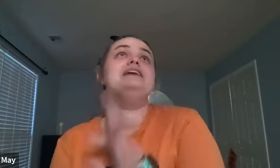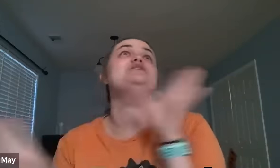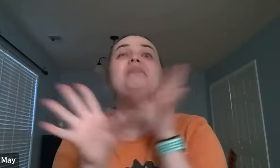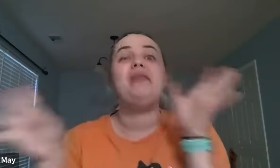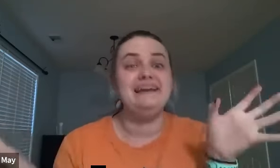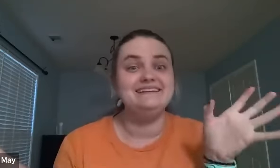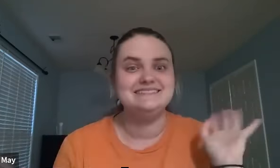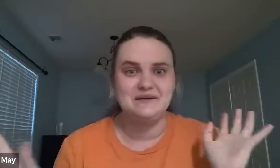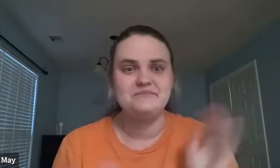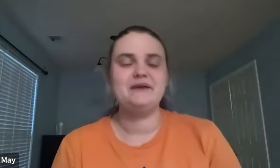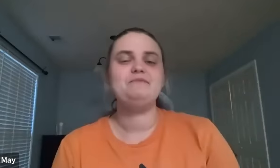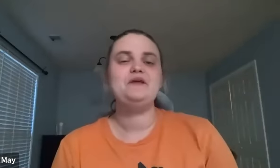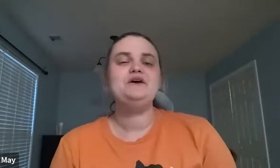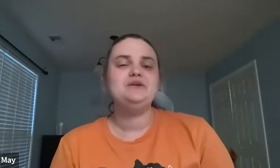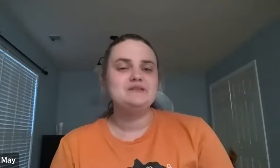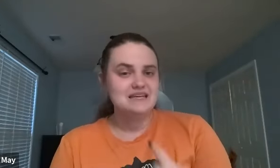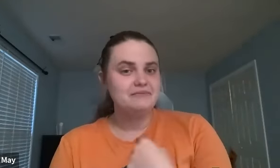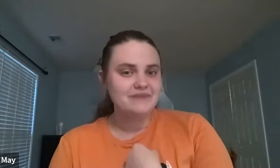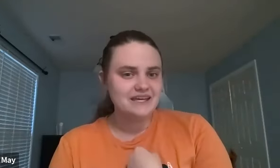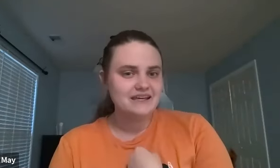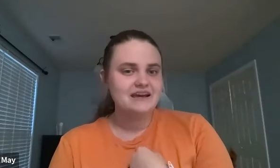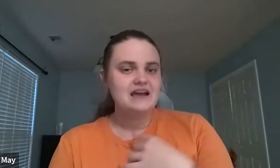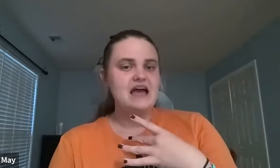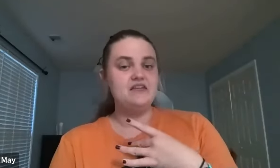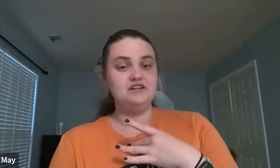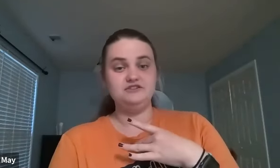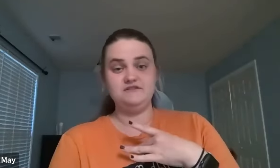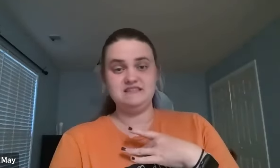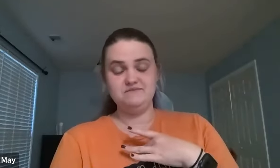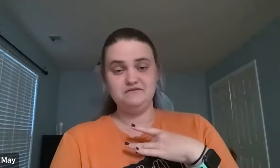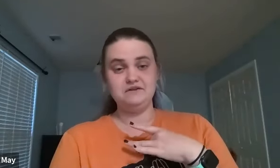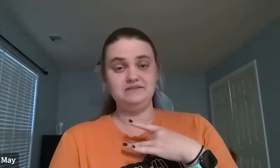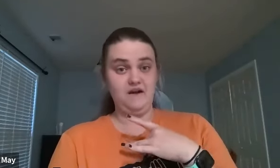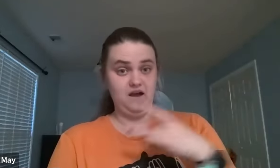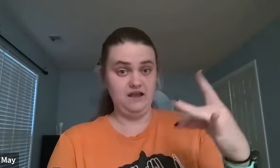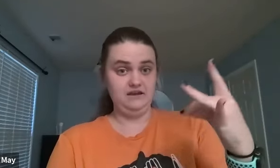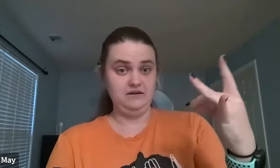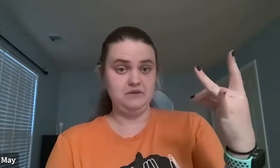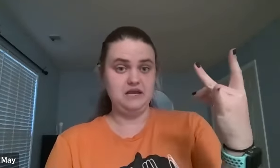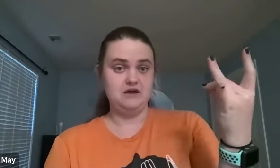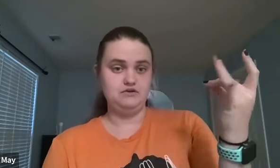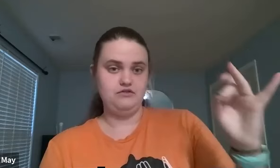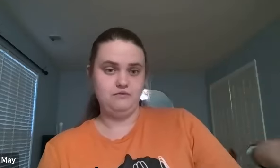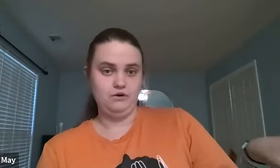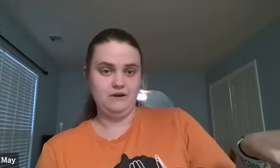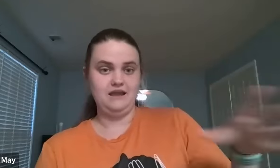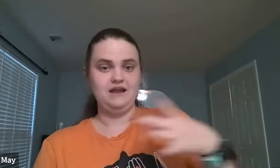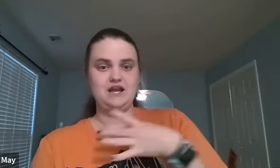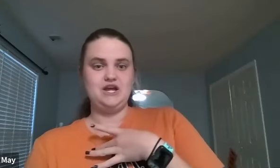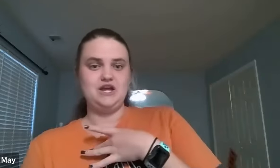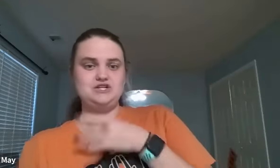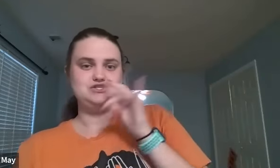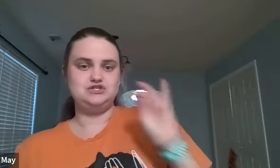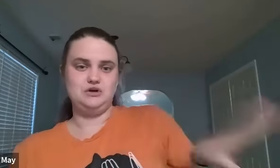don't like something, you would say me, and then you'll do the same thing for like, but now you'll throw it away. Don't